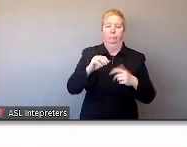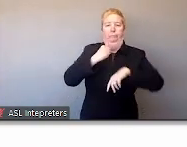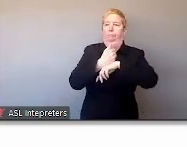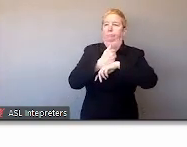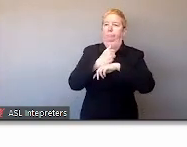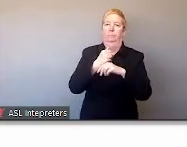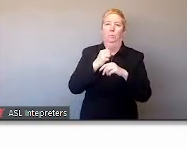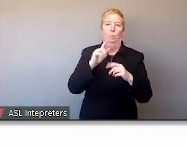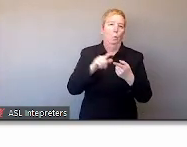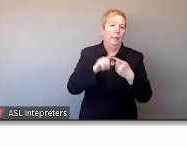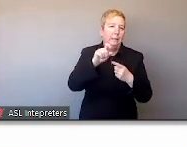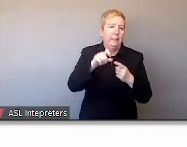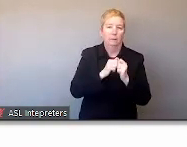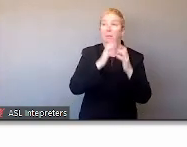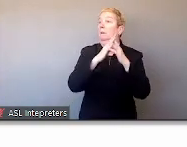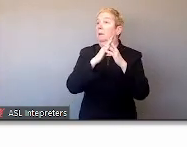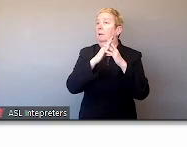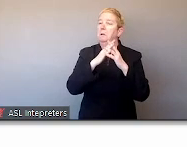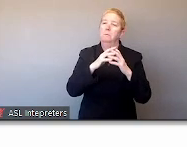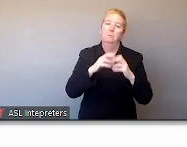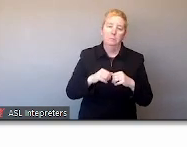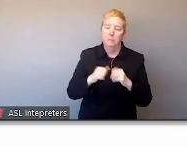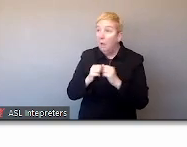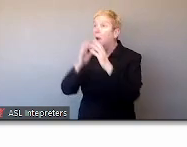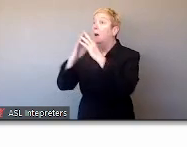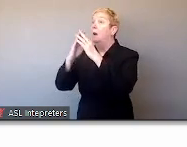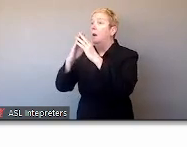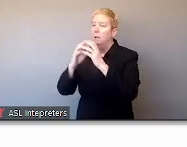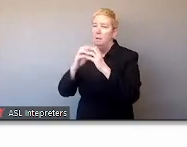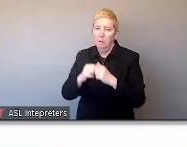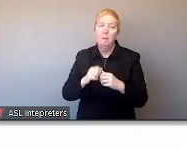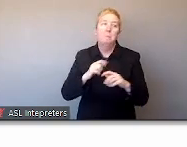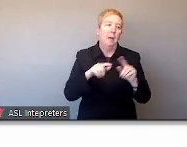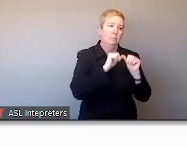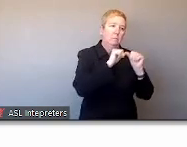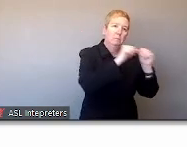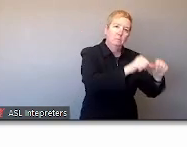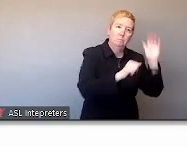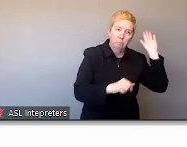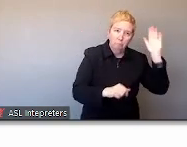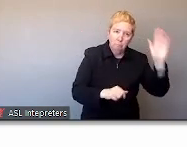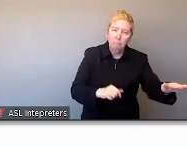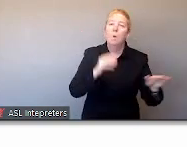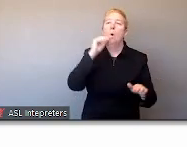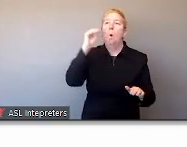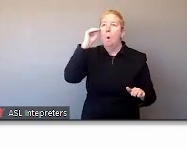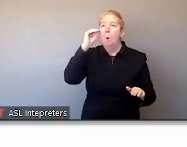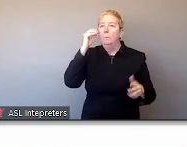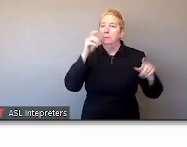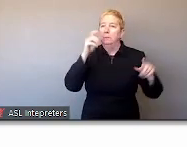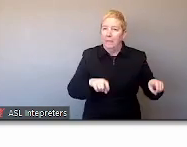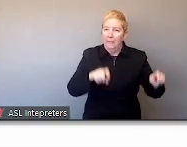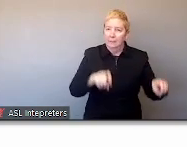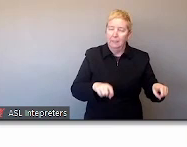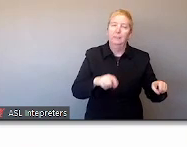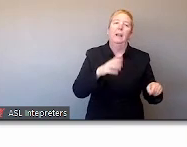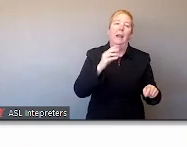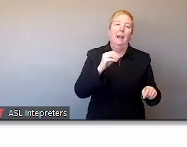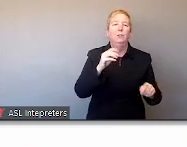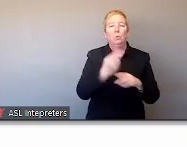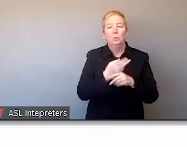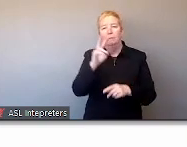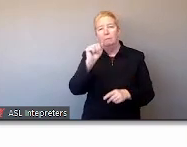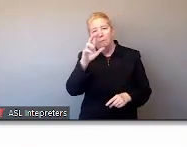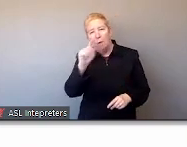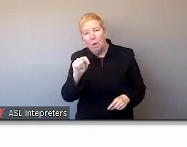needed, or continuing home testing with people like Vault, Curative, PMG, some of our contractors